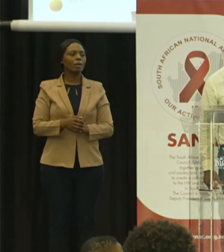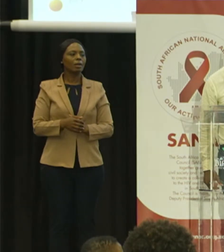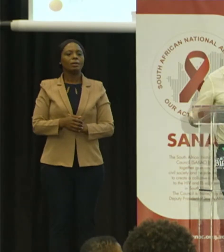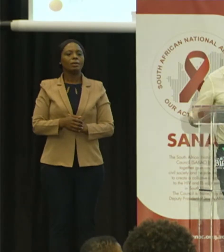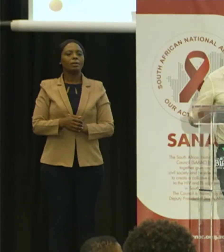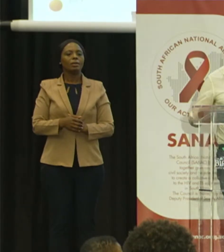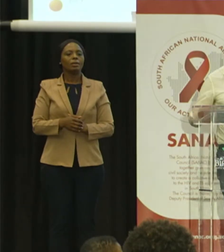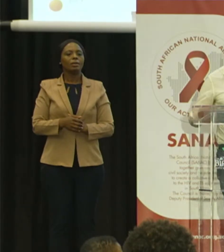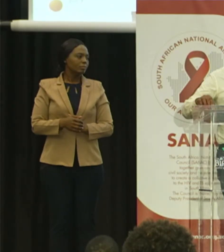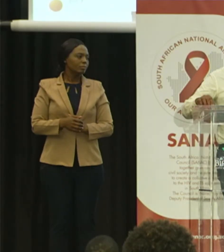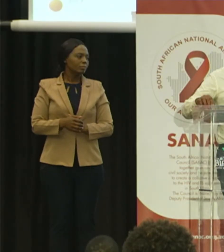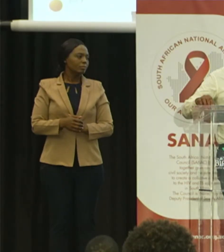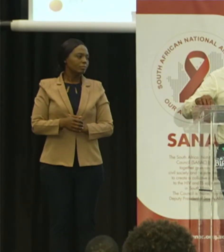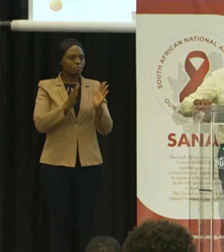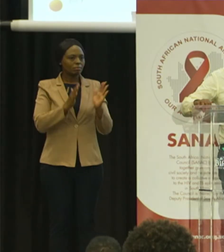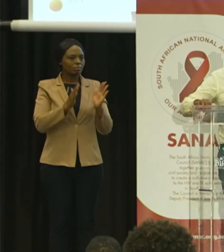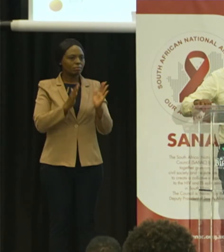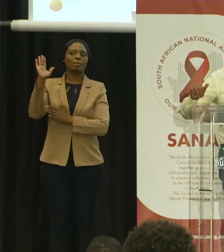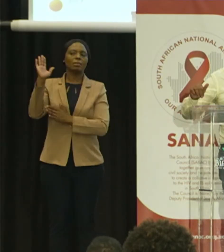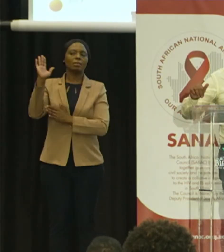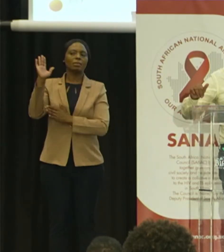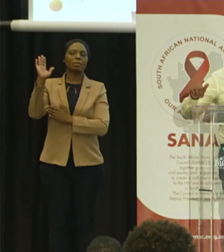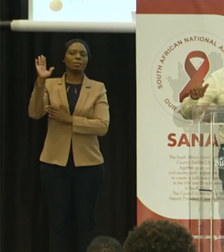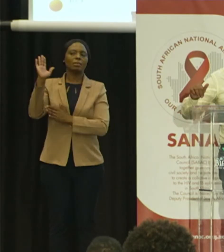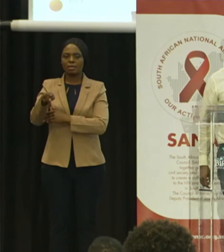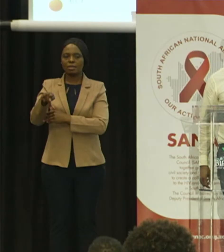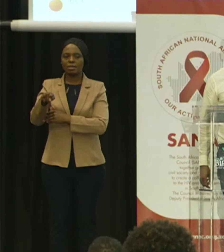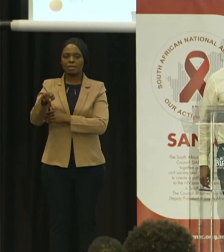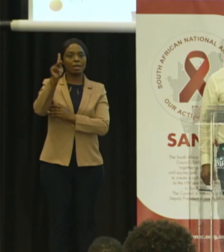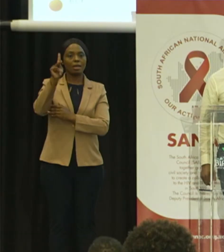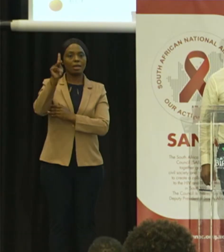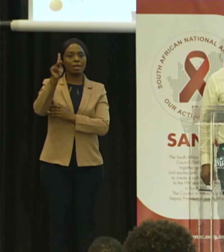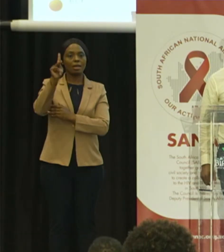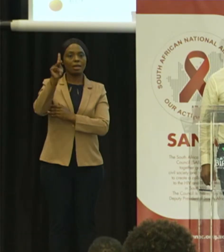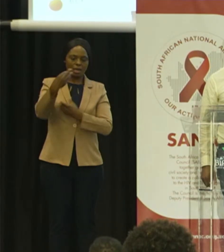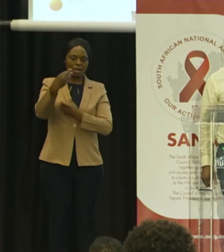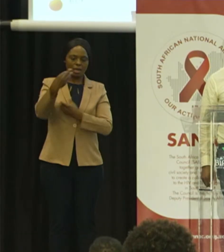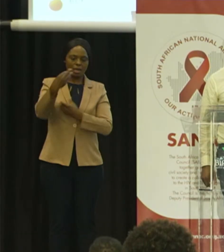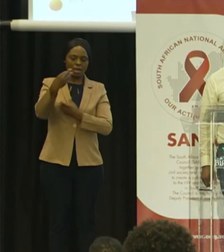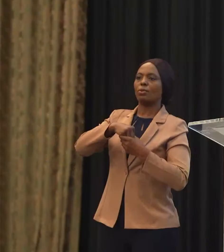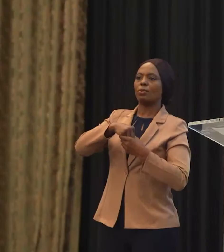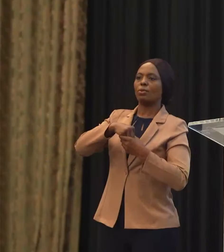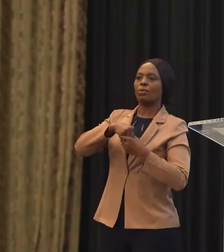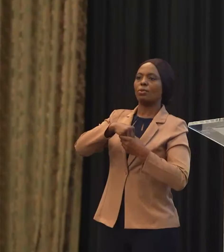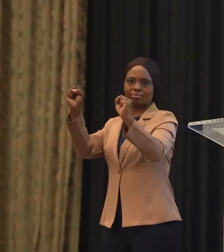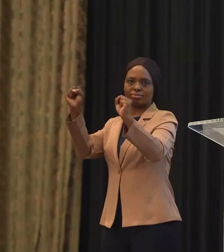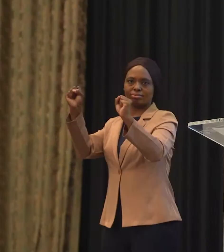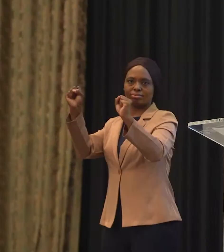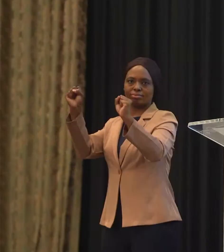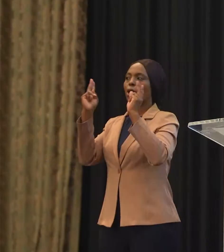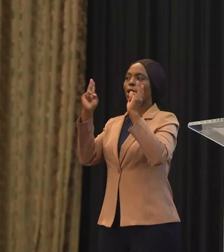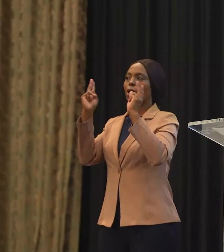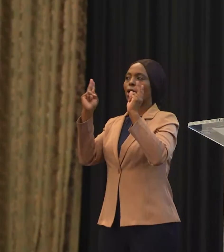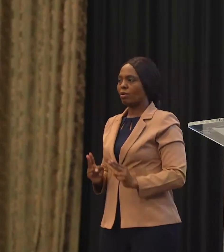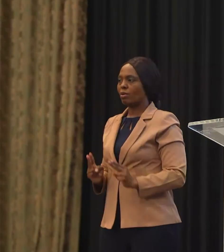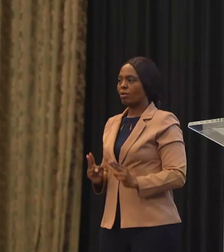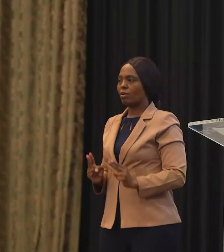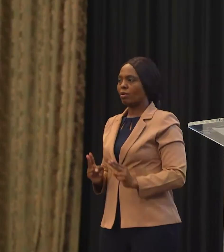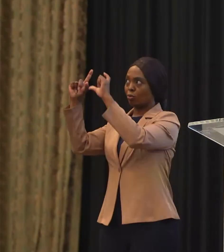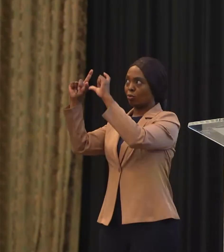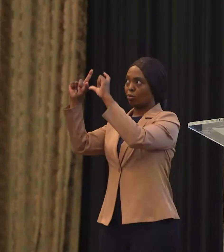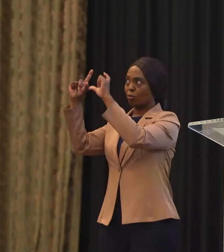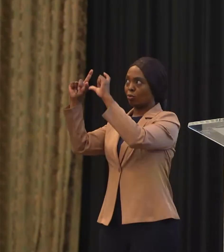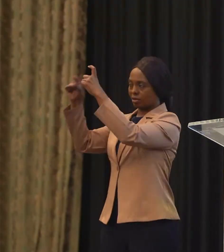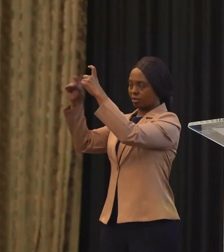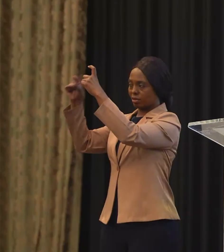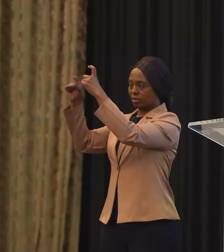Okay, we talked about including KPs. Then most of the discussion was with the Human Rights Commission. It was